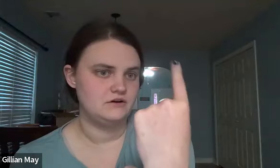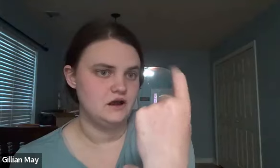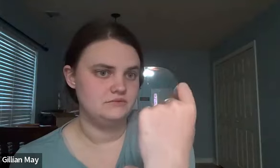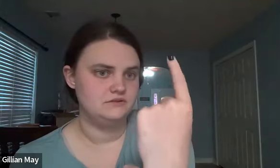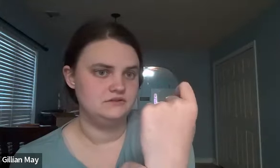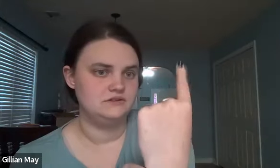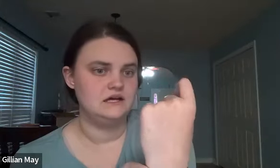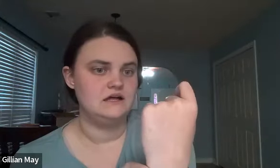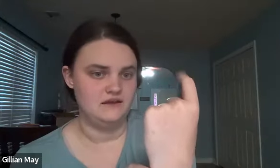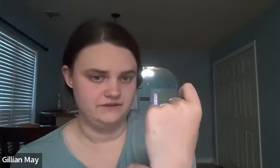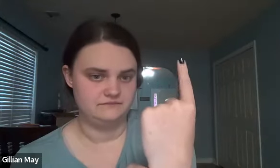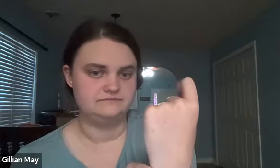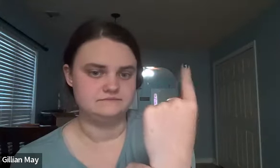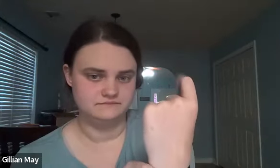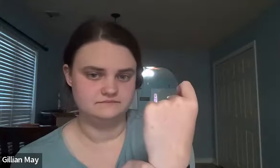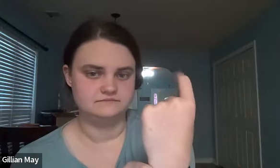up. 11.